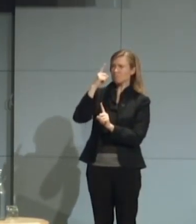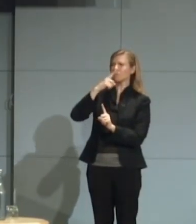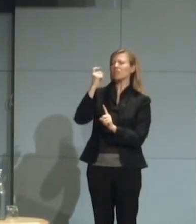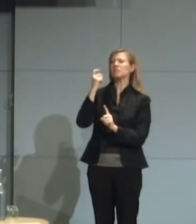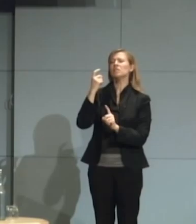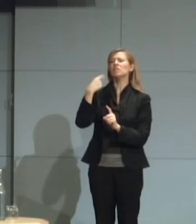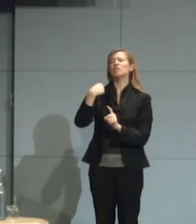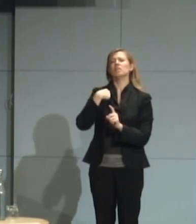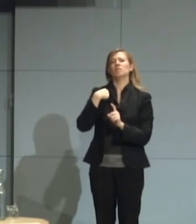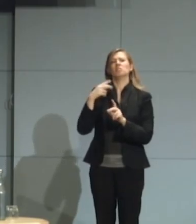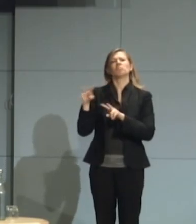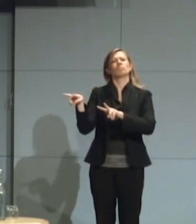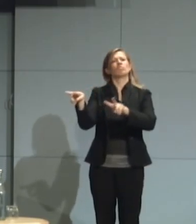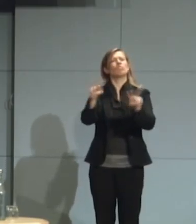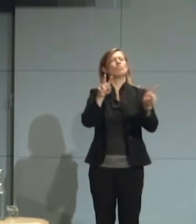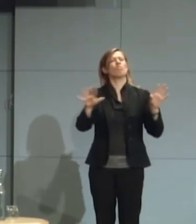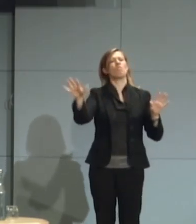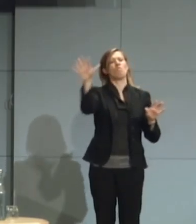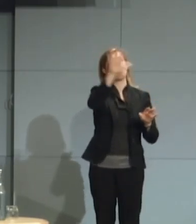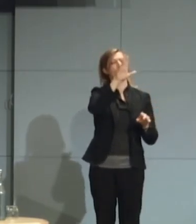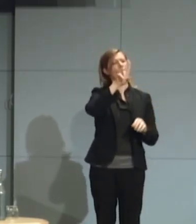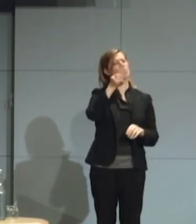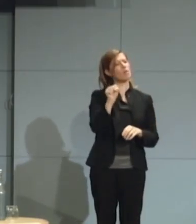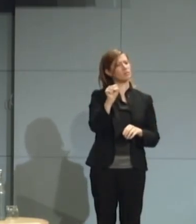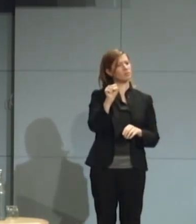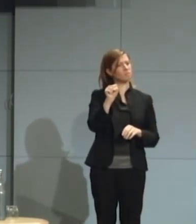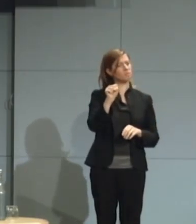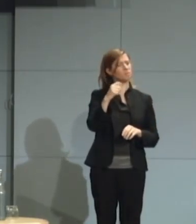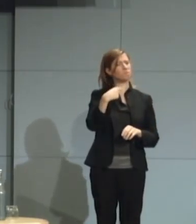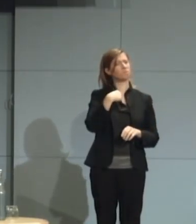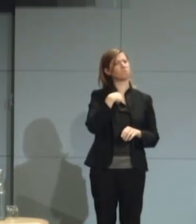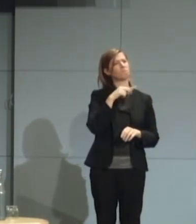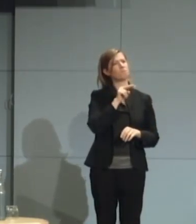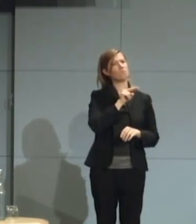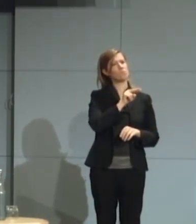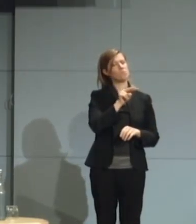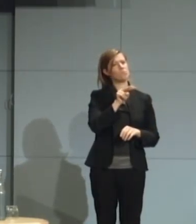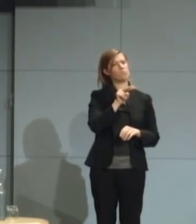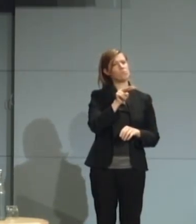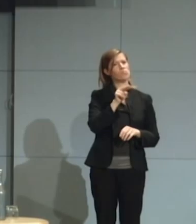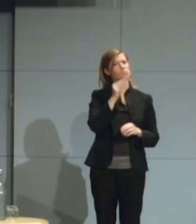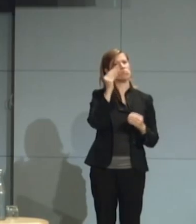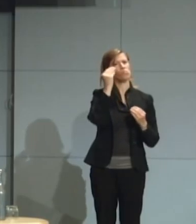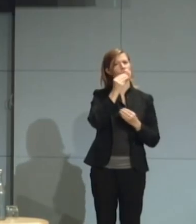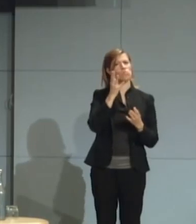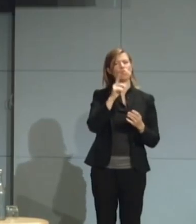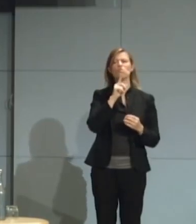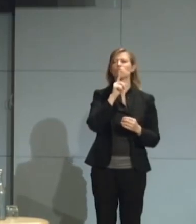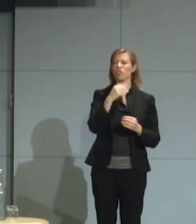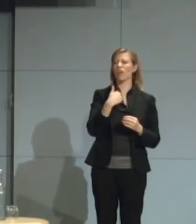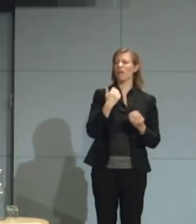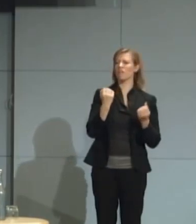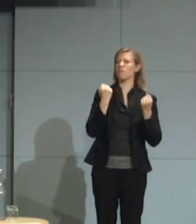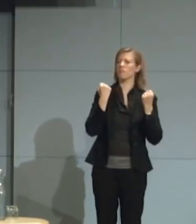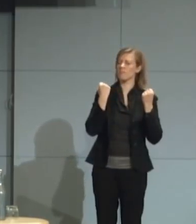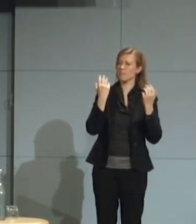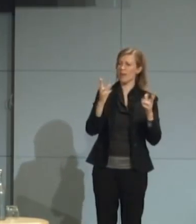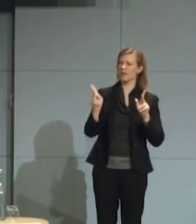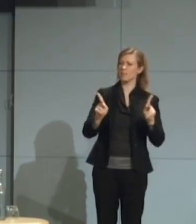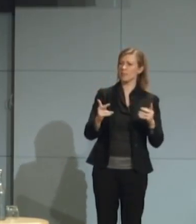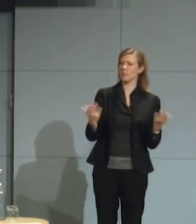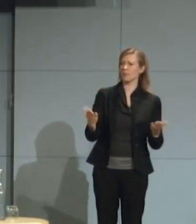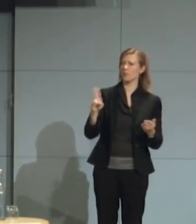on over 600 colleges and campuses and groups across the nation and internationally in